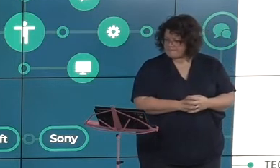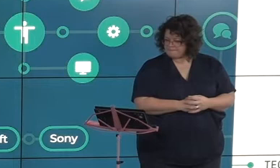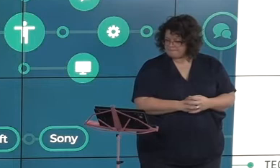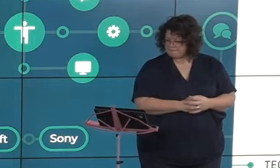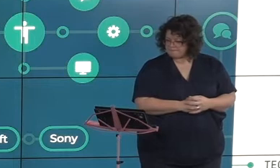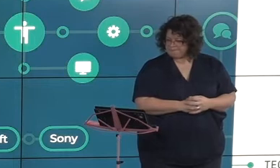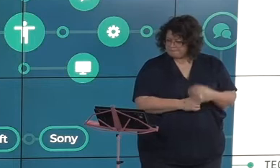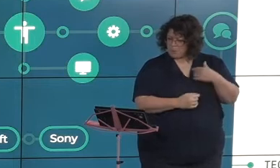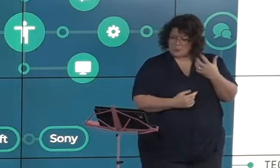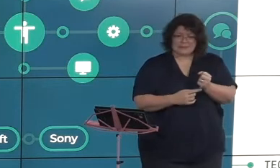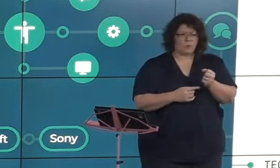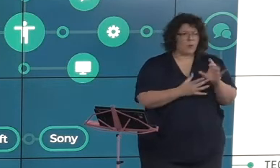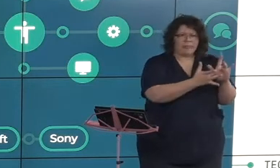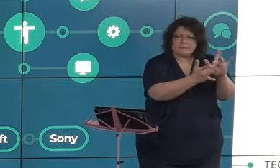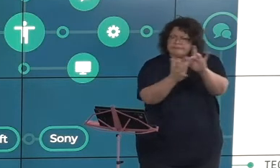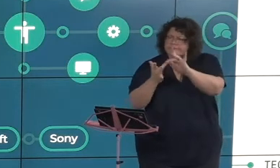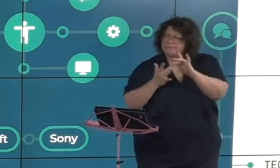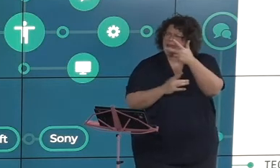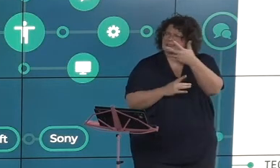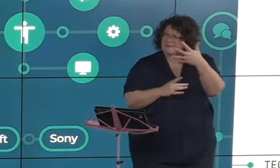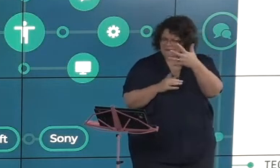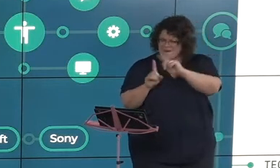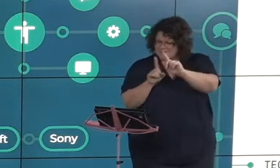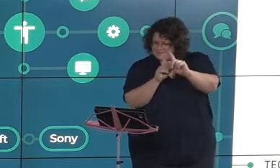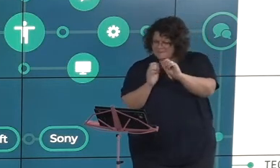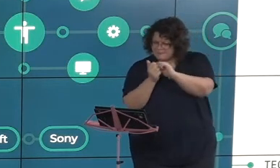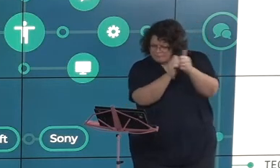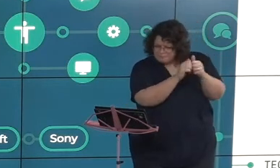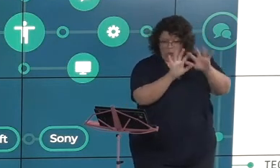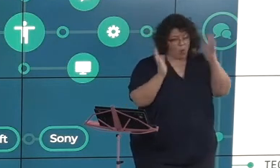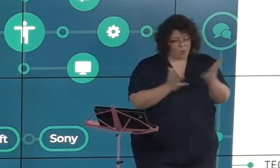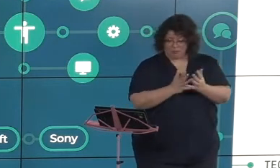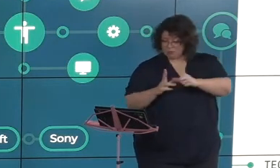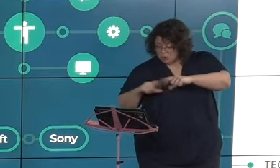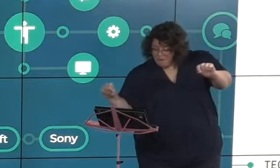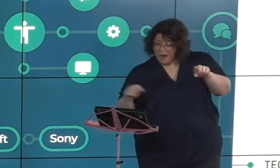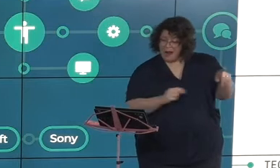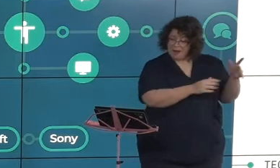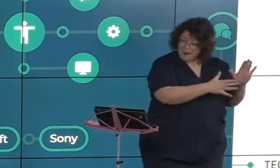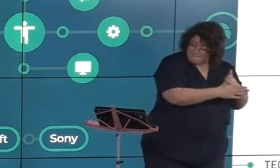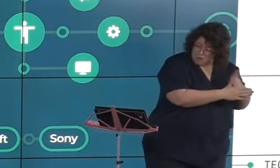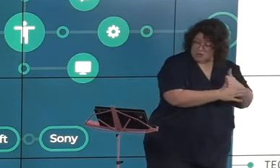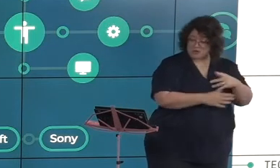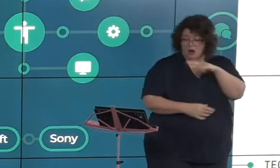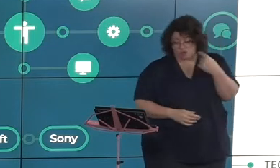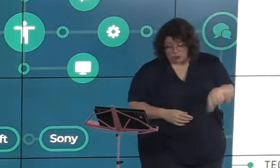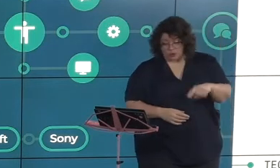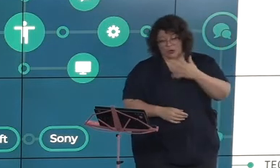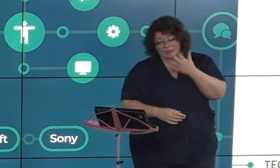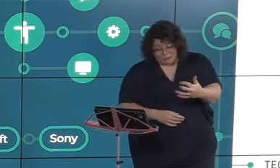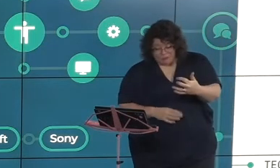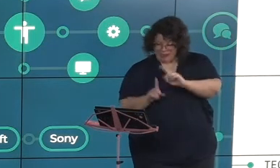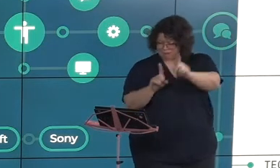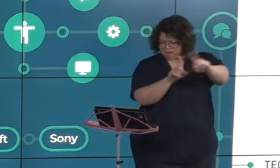Russia to Israel. Access Israel, our great friends are here too. Business Disability Forum, Dare Brew, I can go on and on. Neil Milliken,